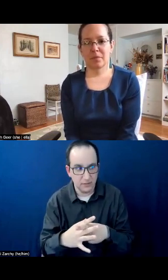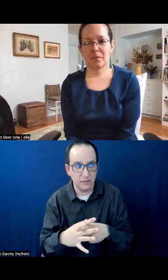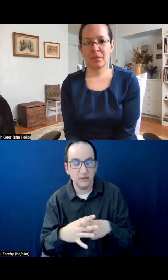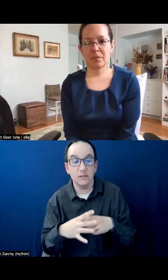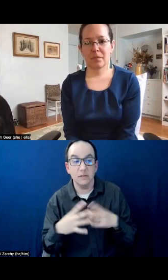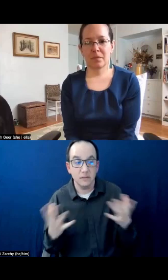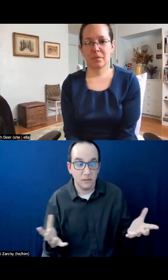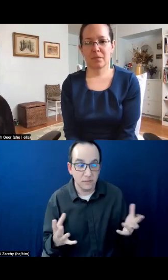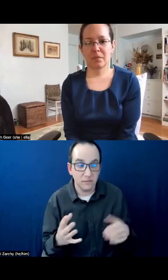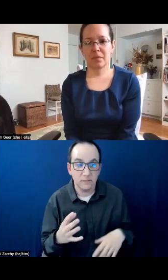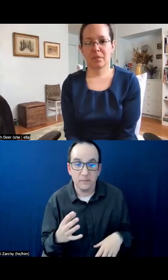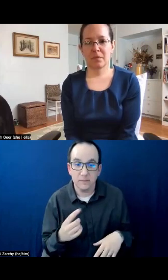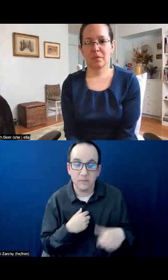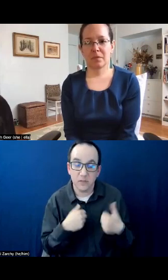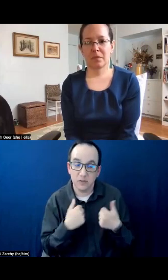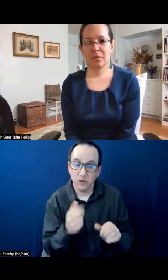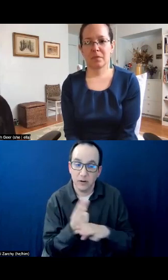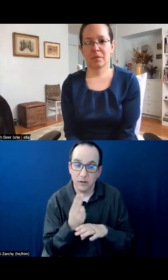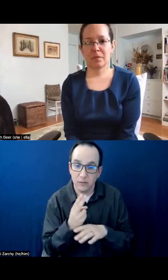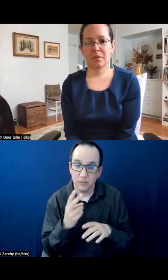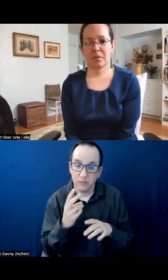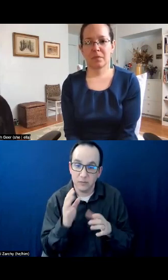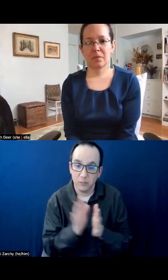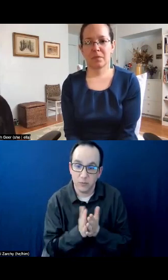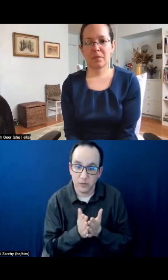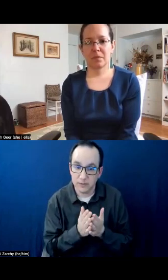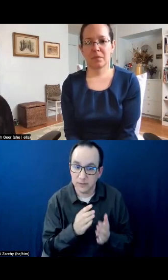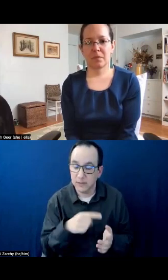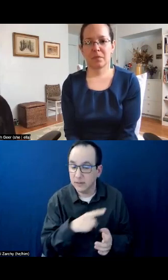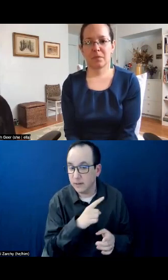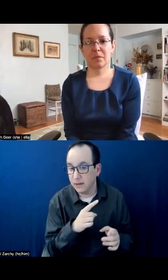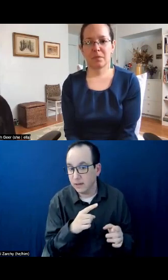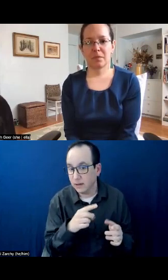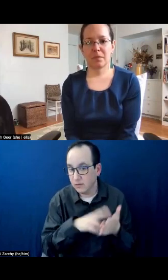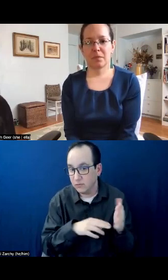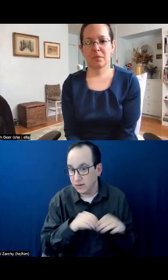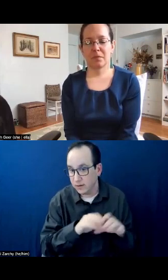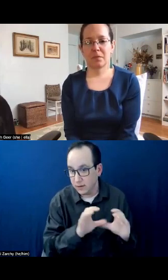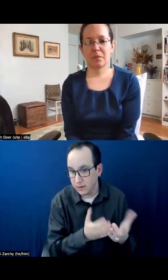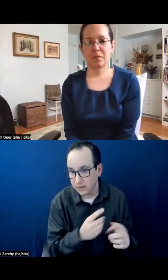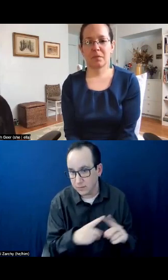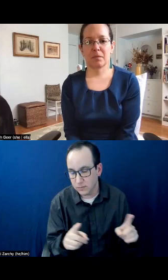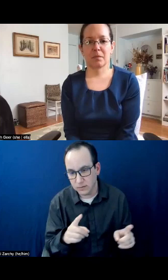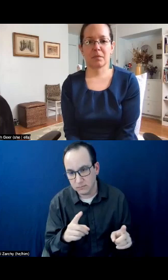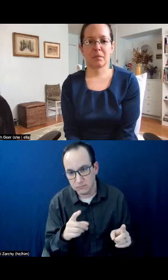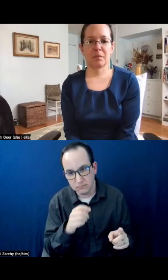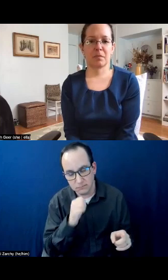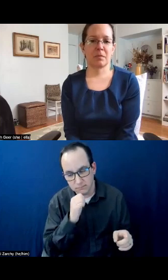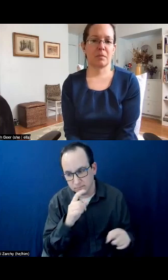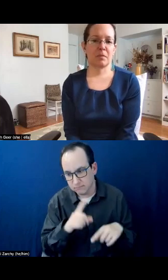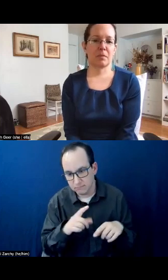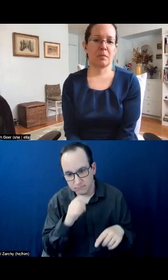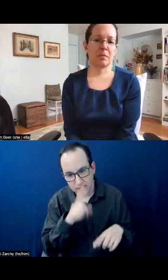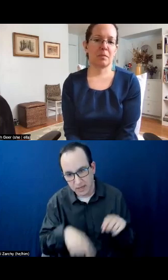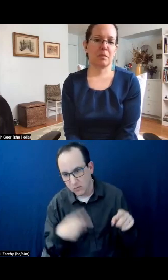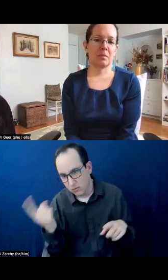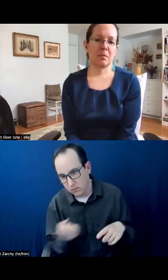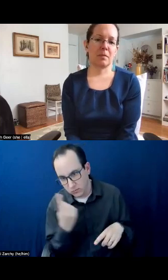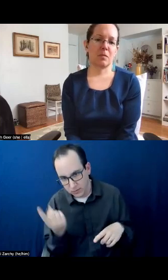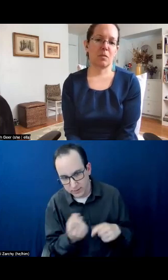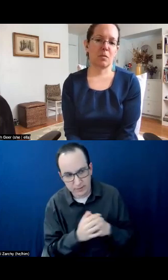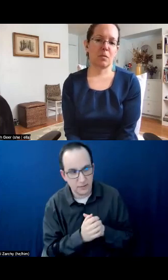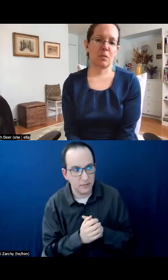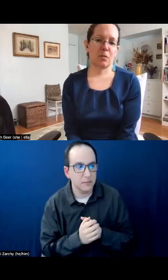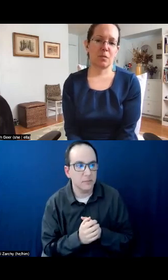the vocabulary comes up within context and that they're using. So I try to use books that they are reading and using